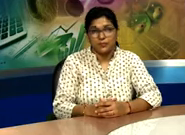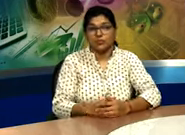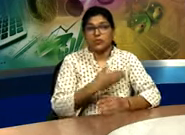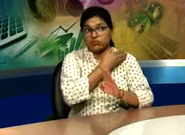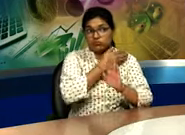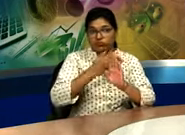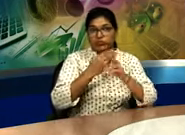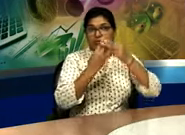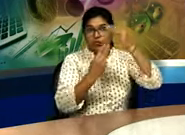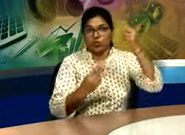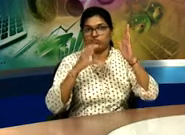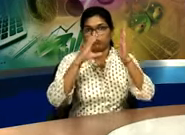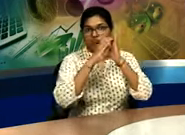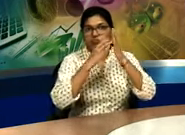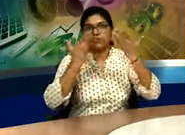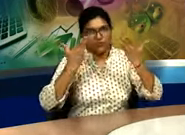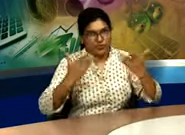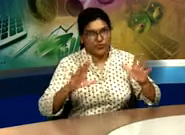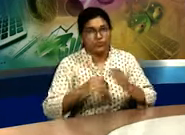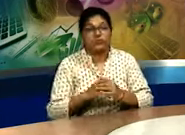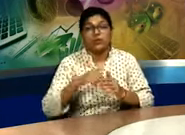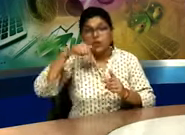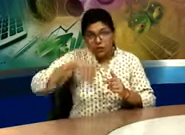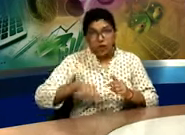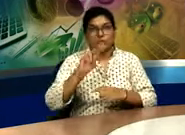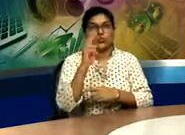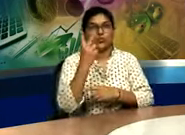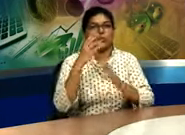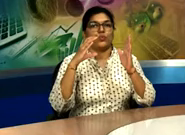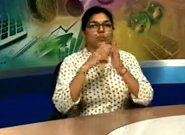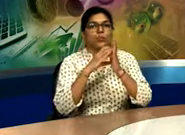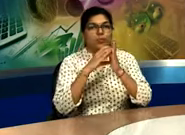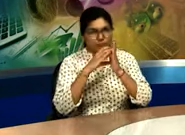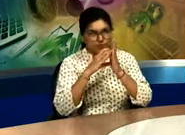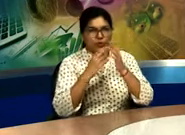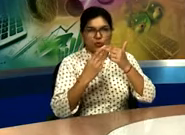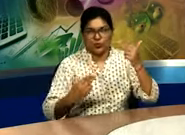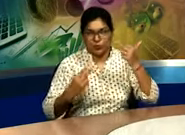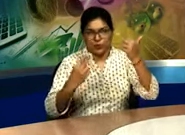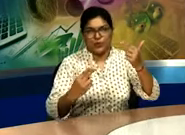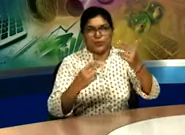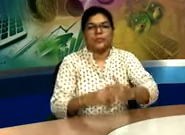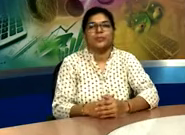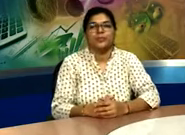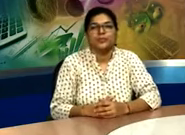Till now we have covered one comprehension. Now let us begin the second comprehension from the lesson.